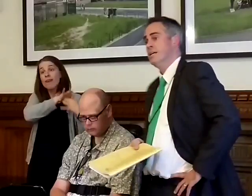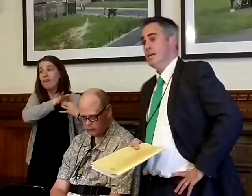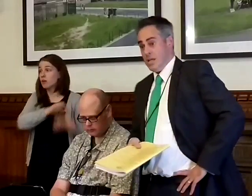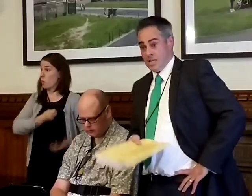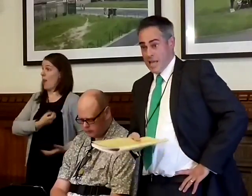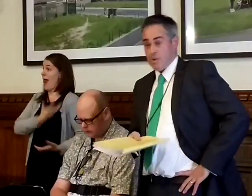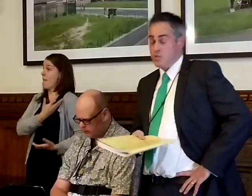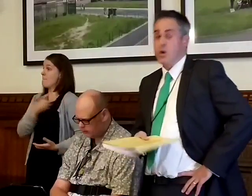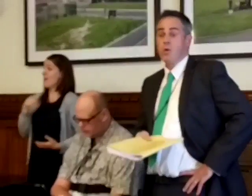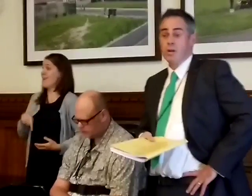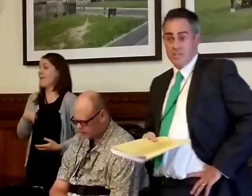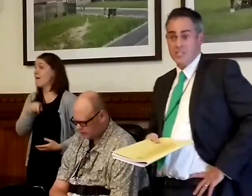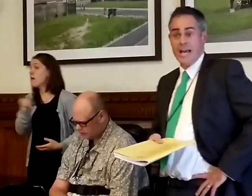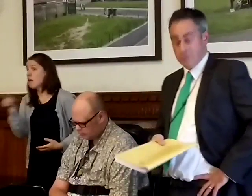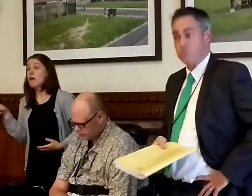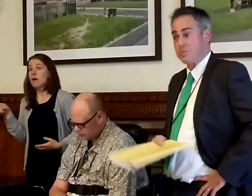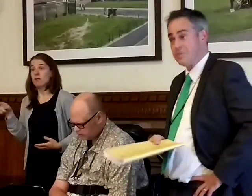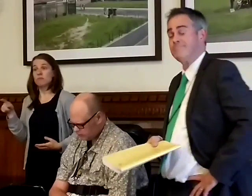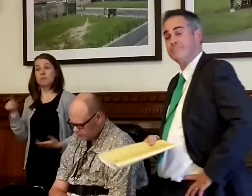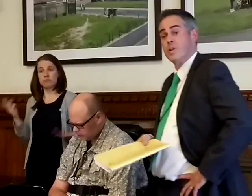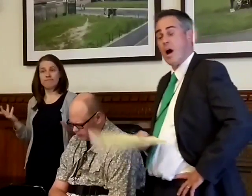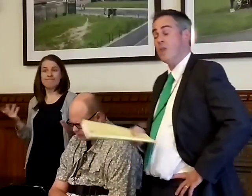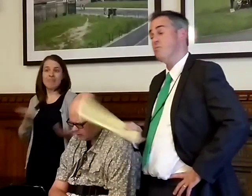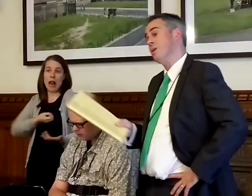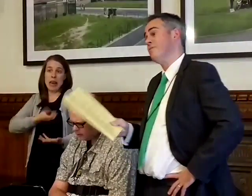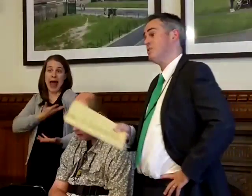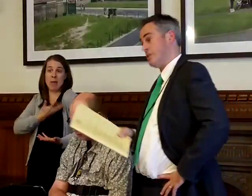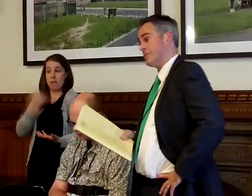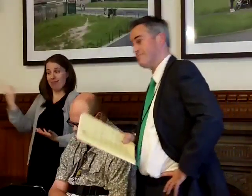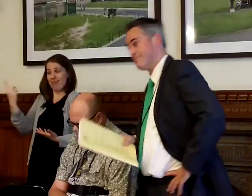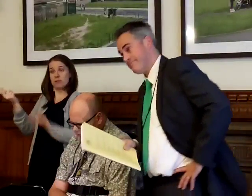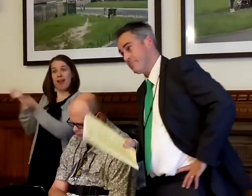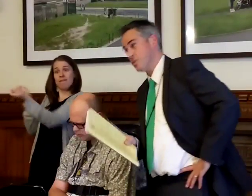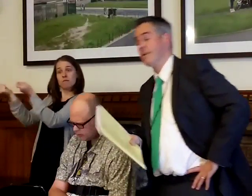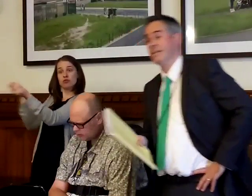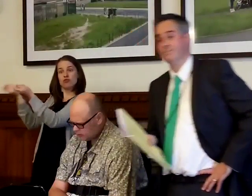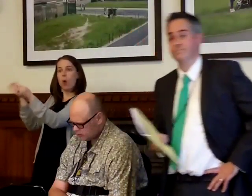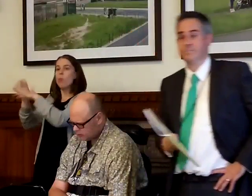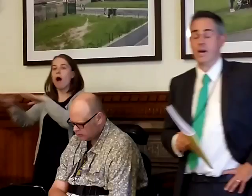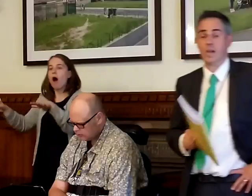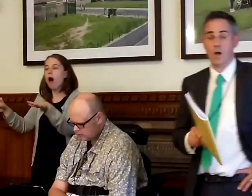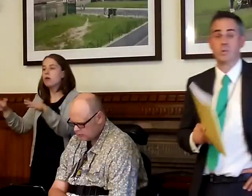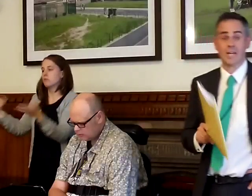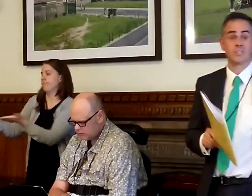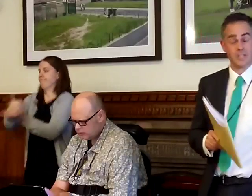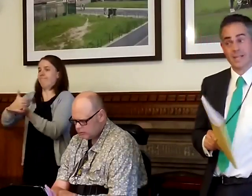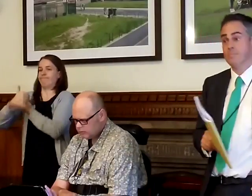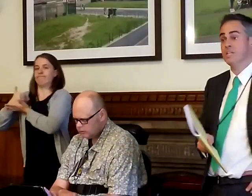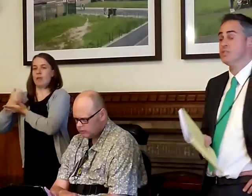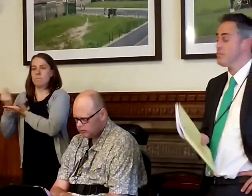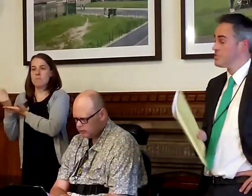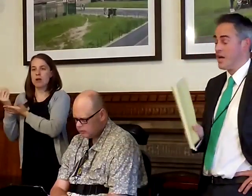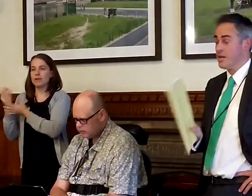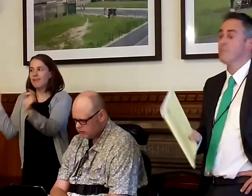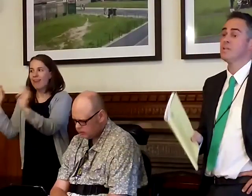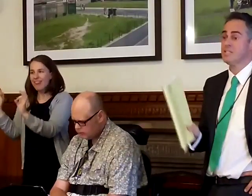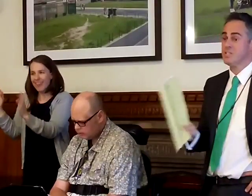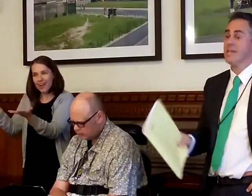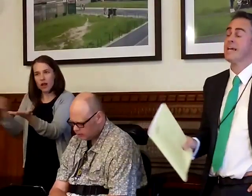here. Labour control a lot of these councils that aren't ring-fencing this money. And I would like to see the Labour